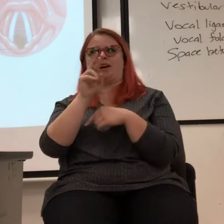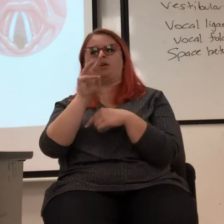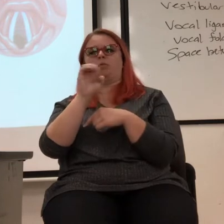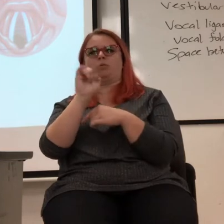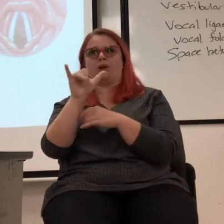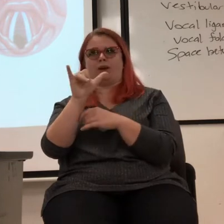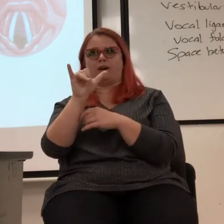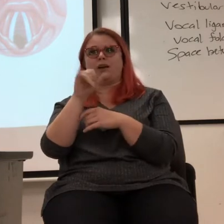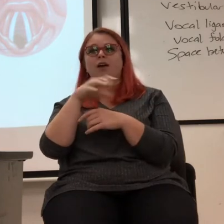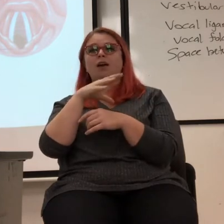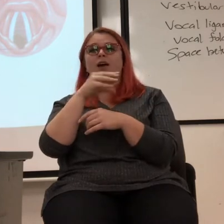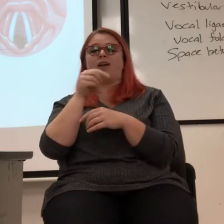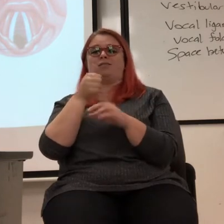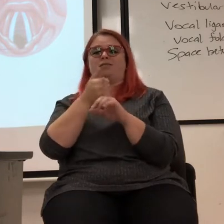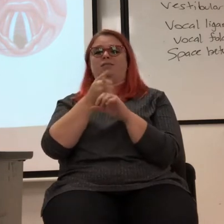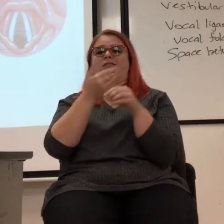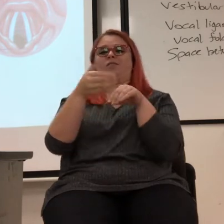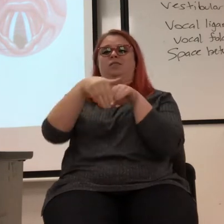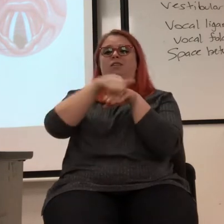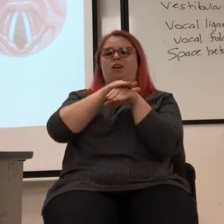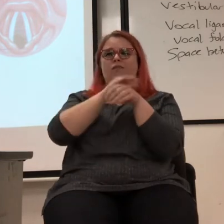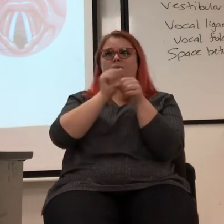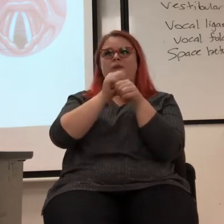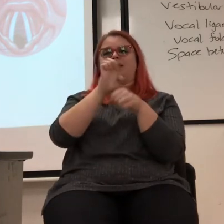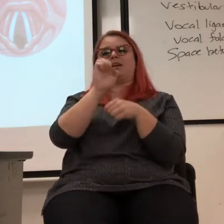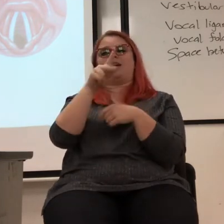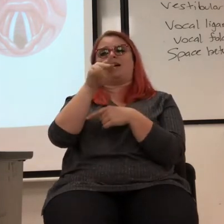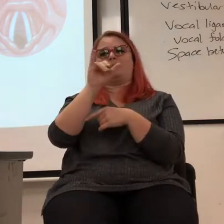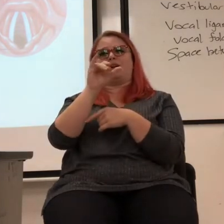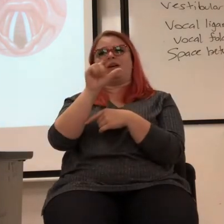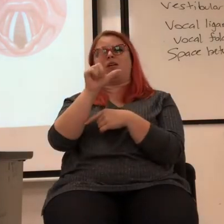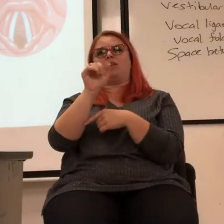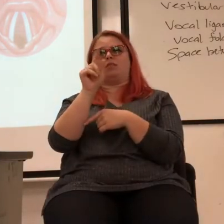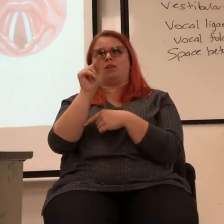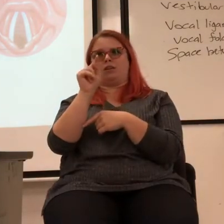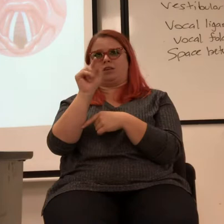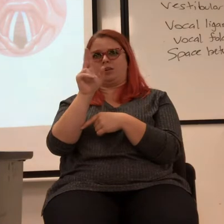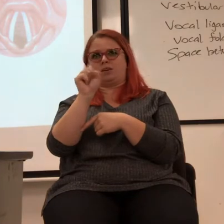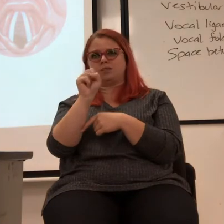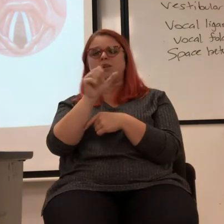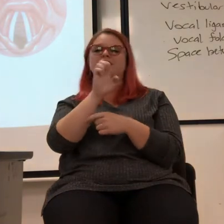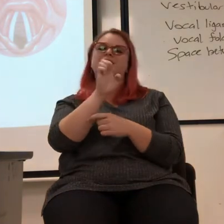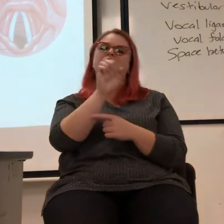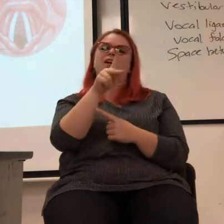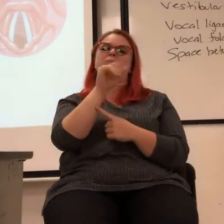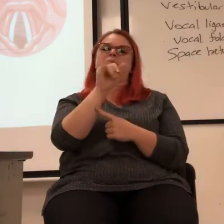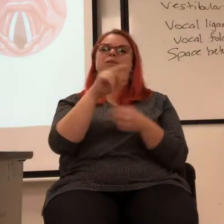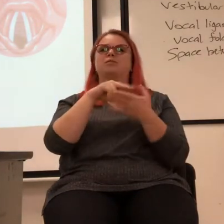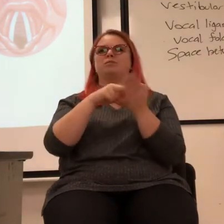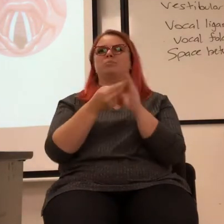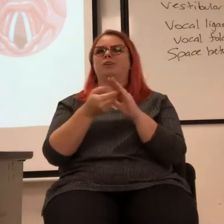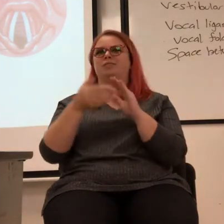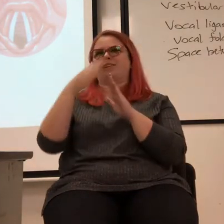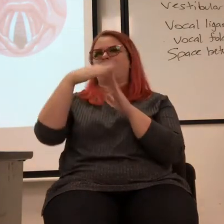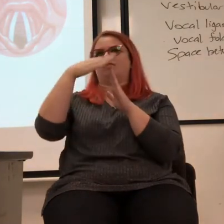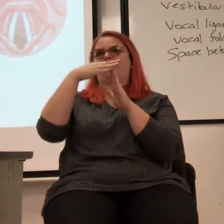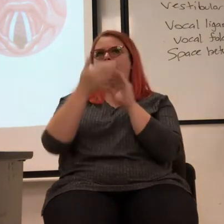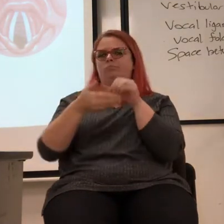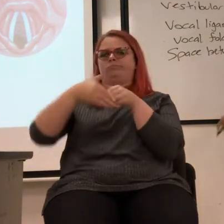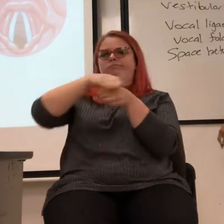the epiglottis, right? Epi means on top of. The epiglottis literally covers the glottis during